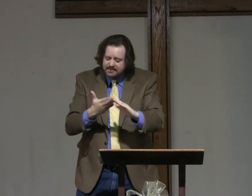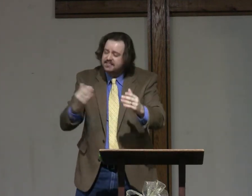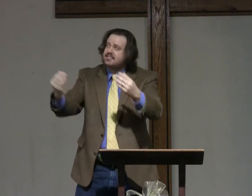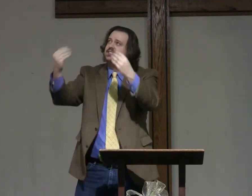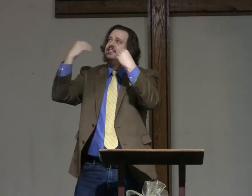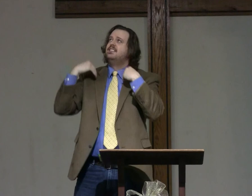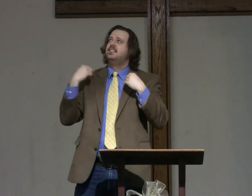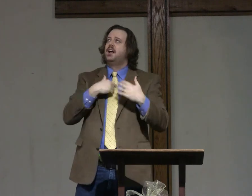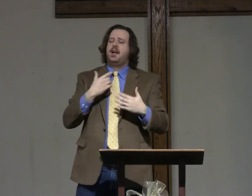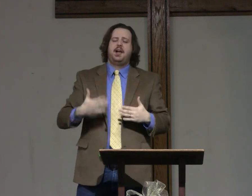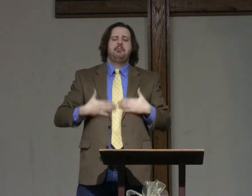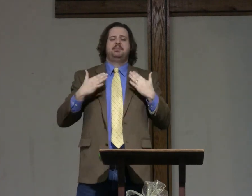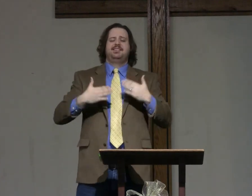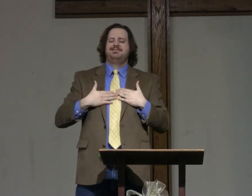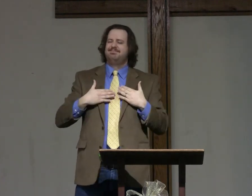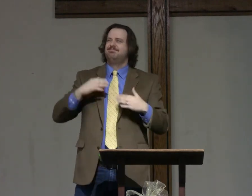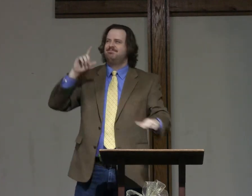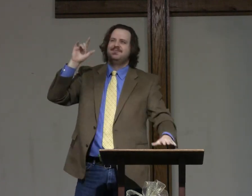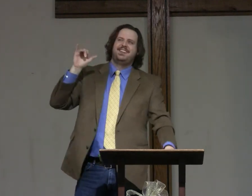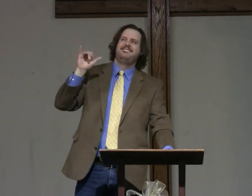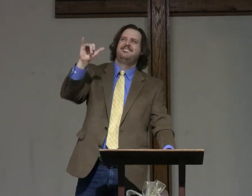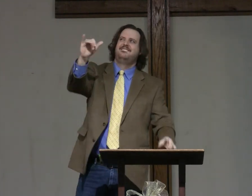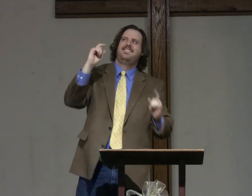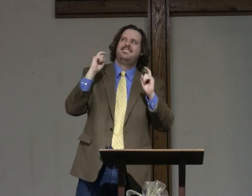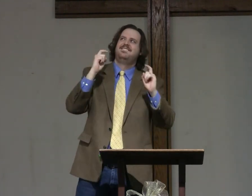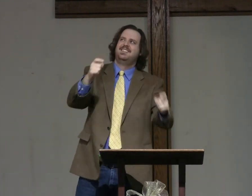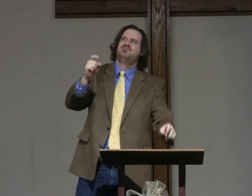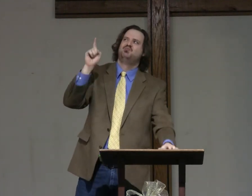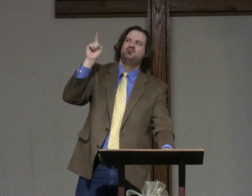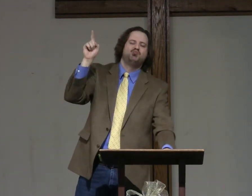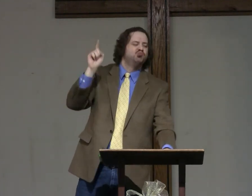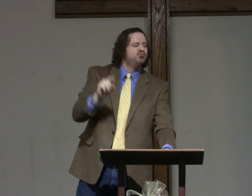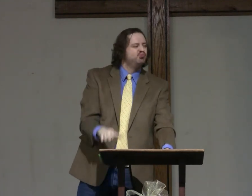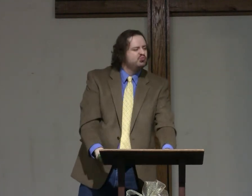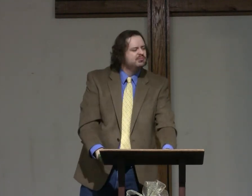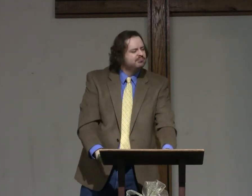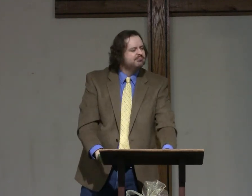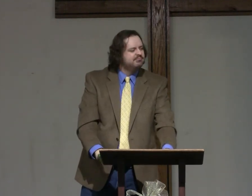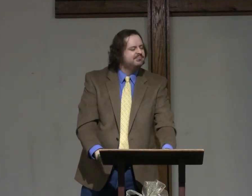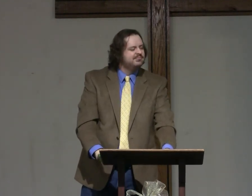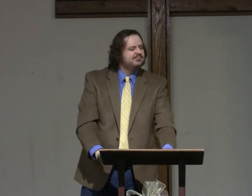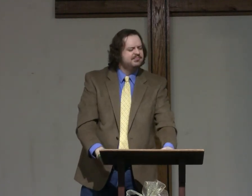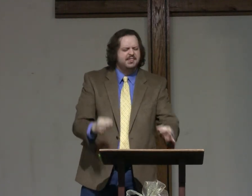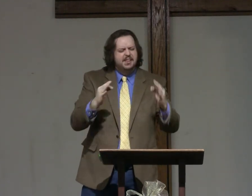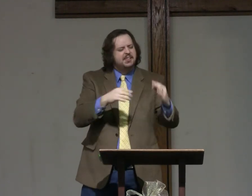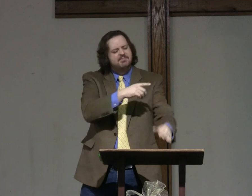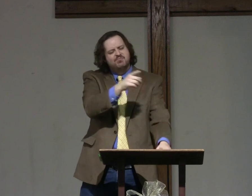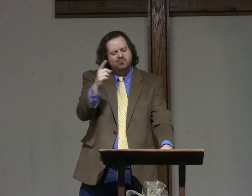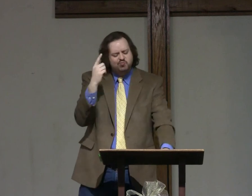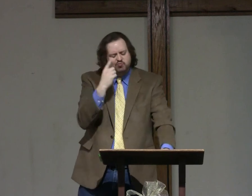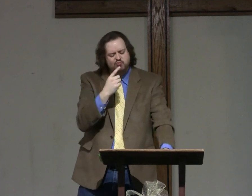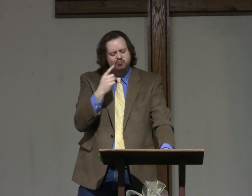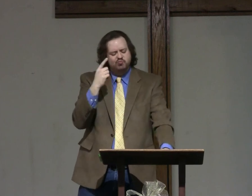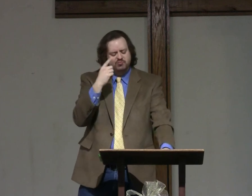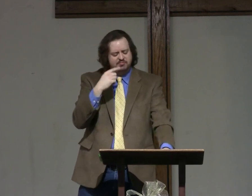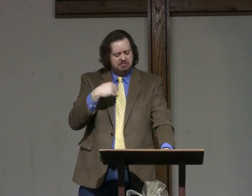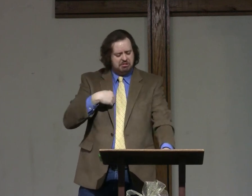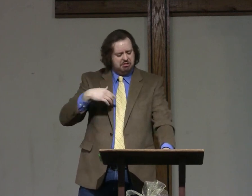Savior. He gave us forgiveness. He gave us happiness and eternal life. That's his gift. So think